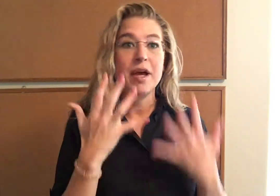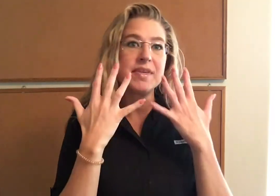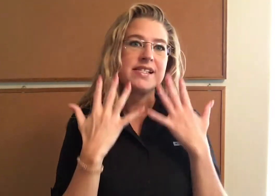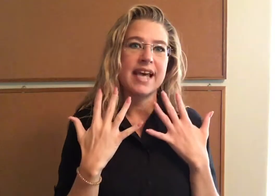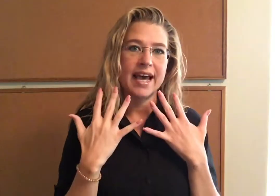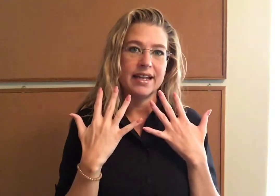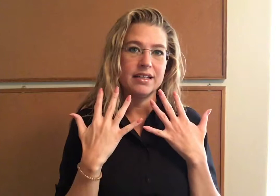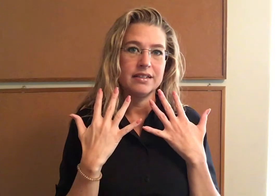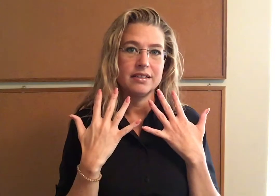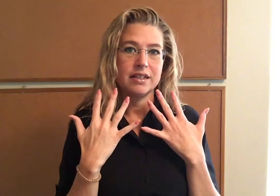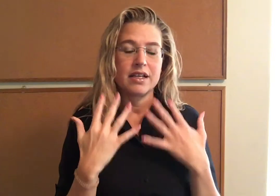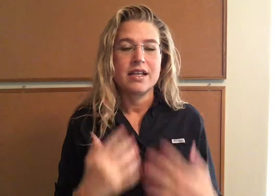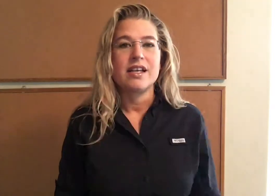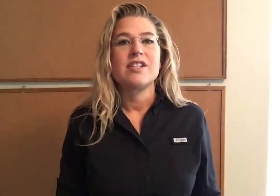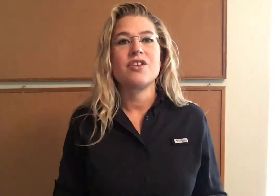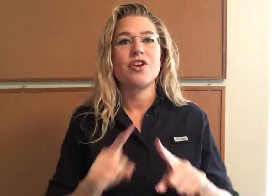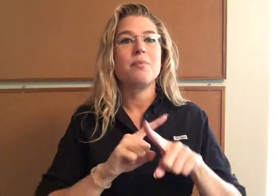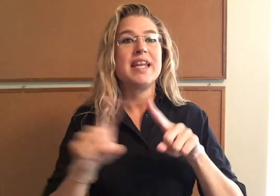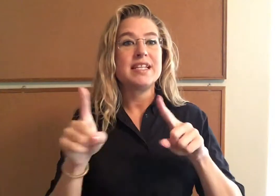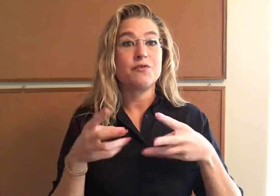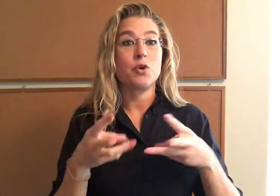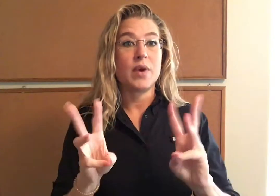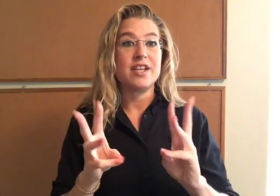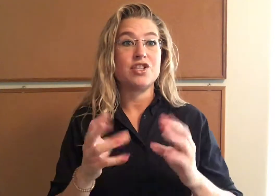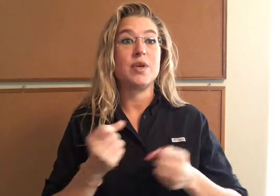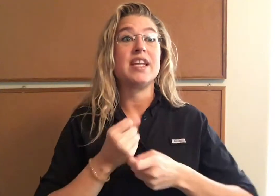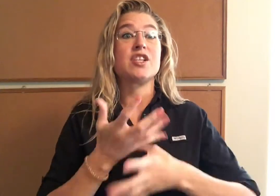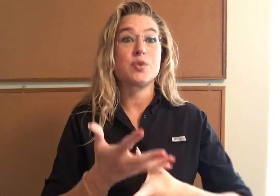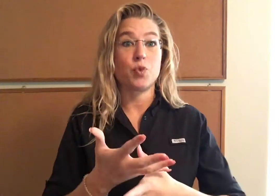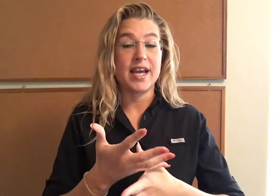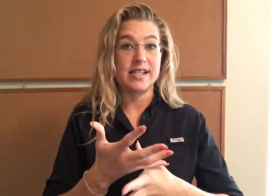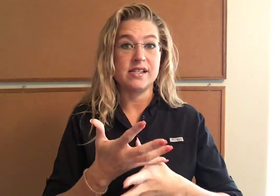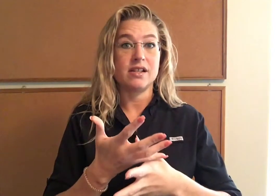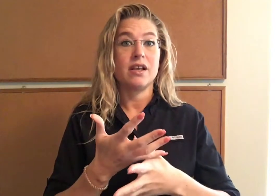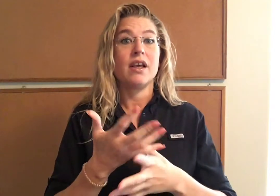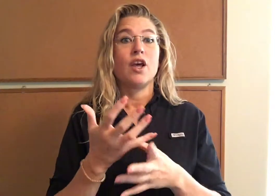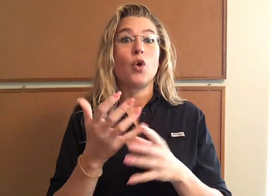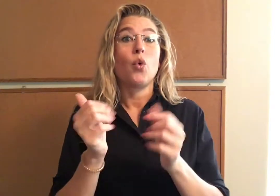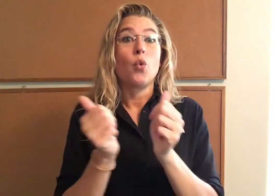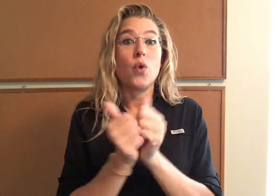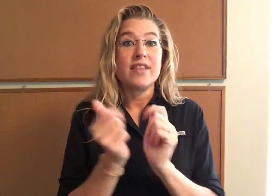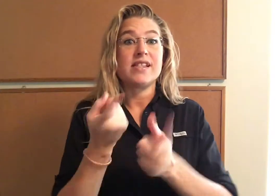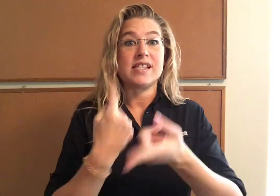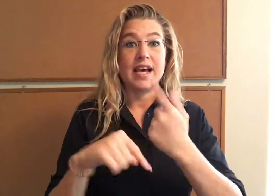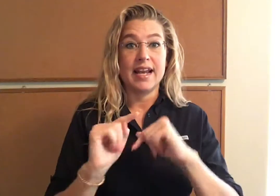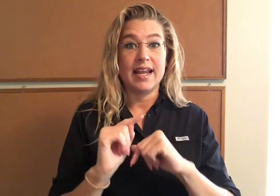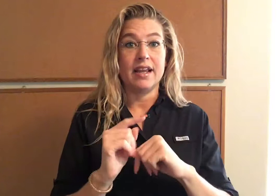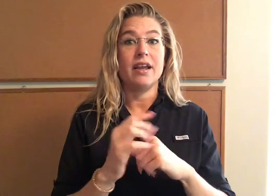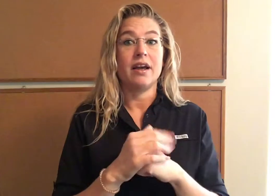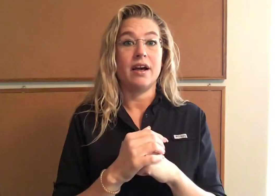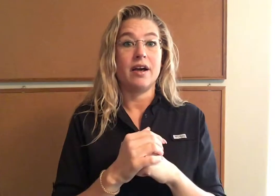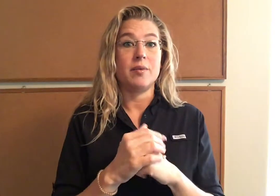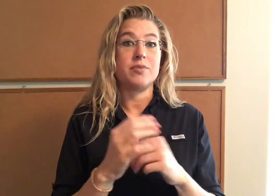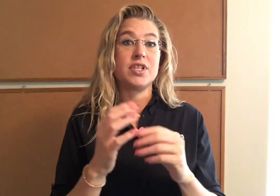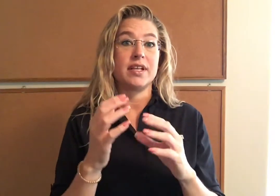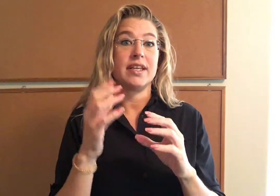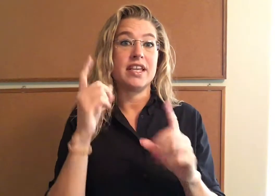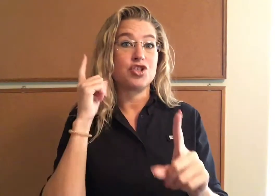be sad. So there are many different ways you can express with signing to get your